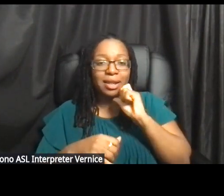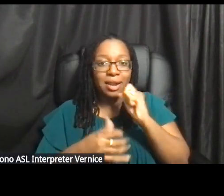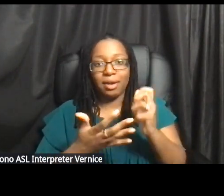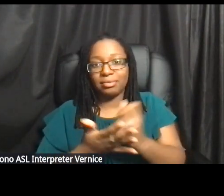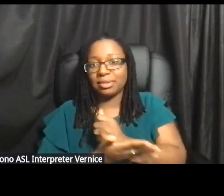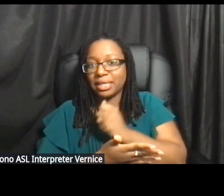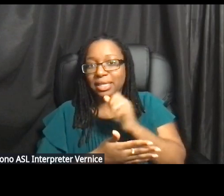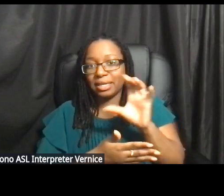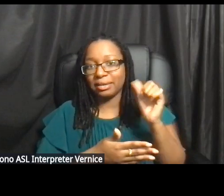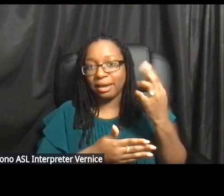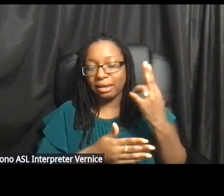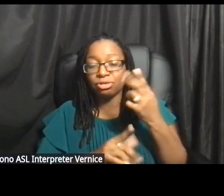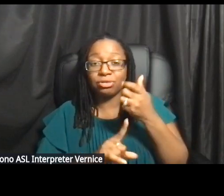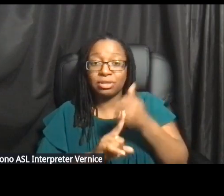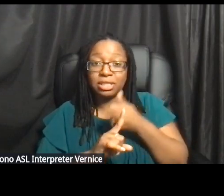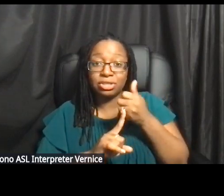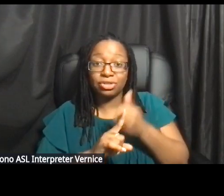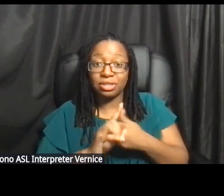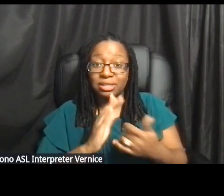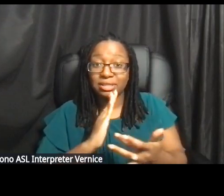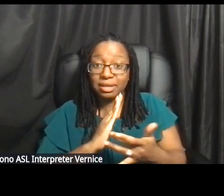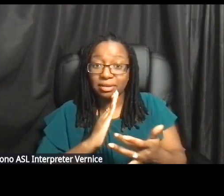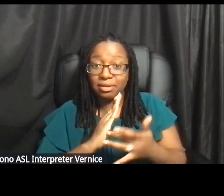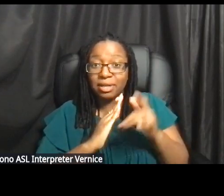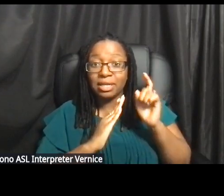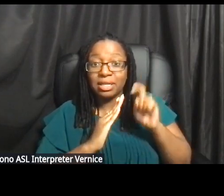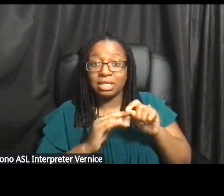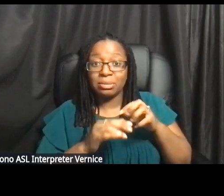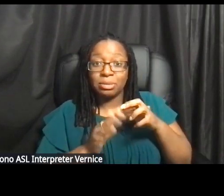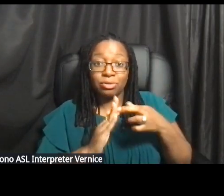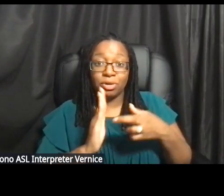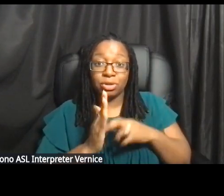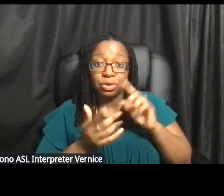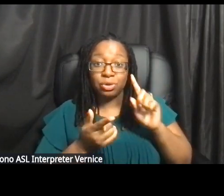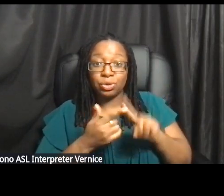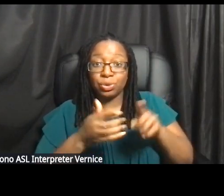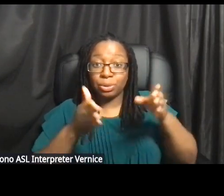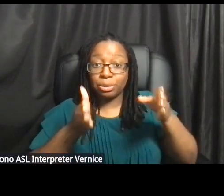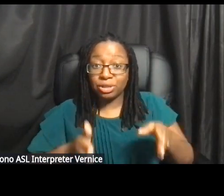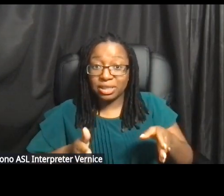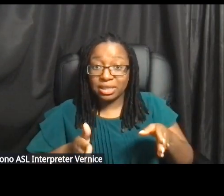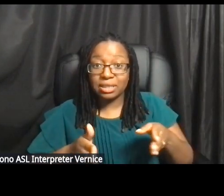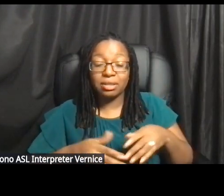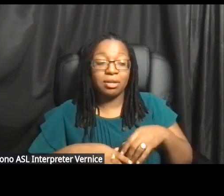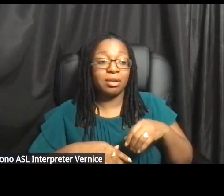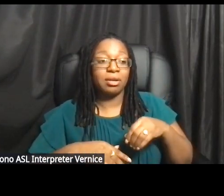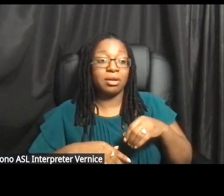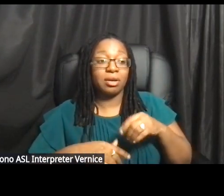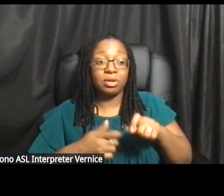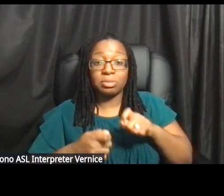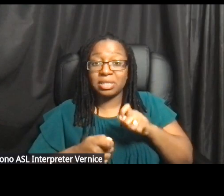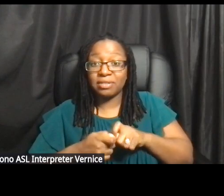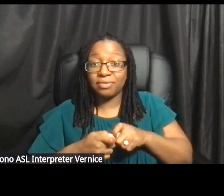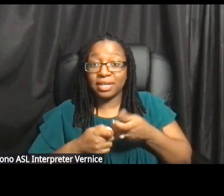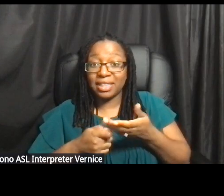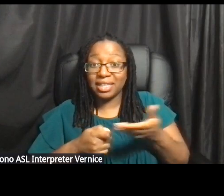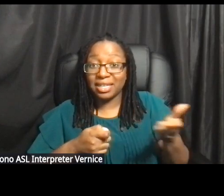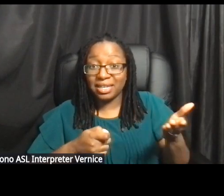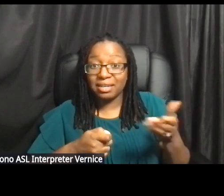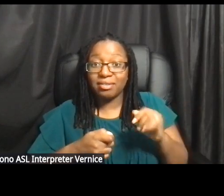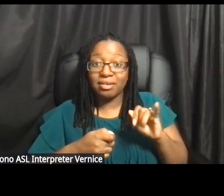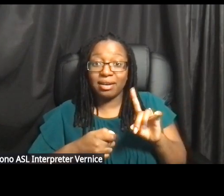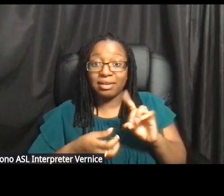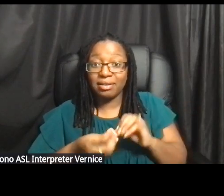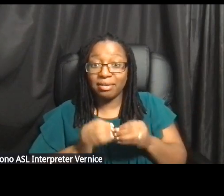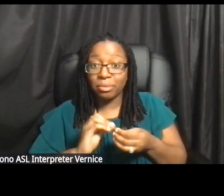piece of technology being individually registered to an individual, or to a purchase or to something specific, having an ID number has made